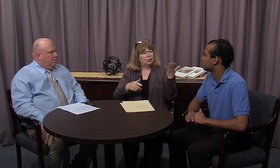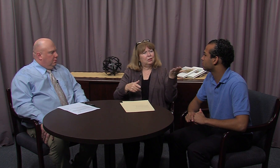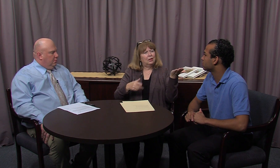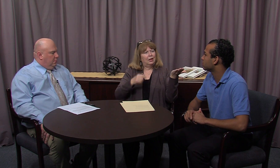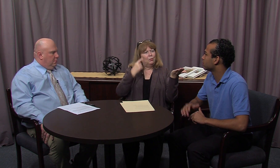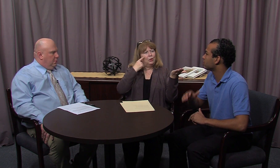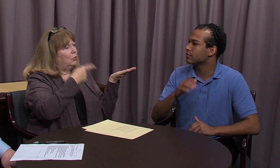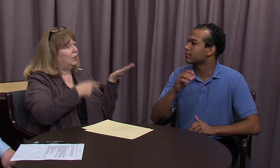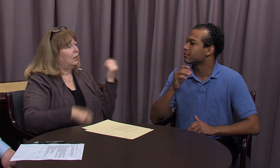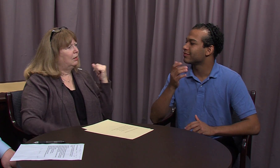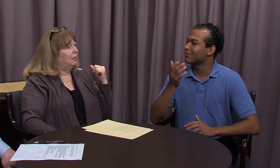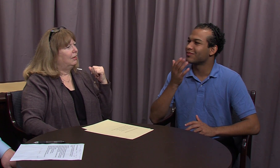What do you think?